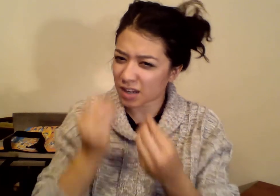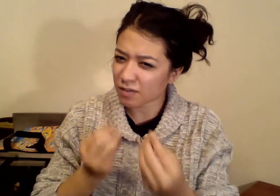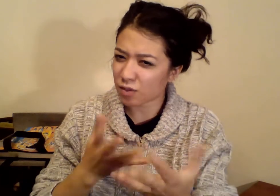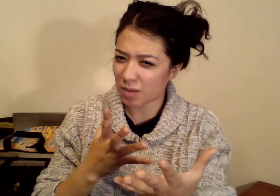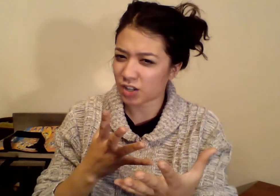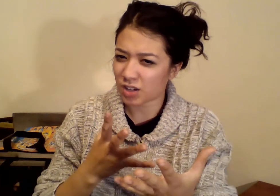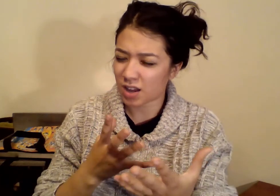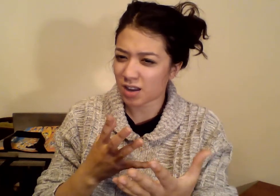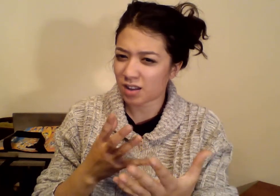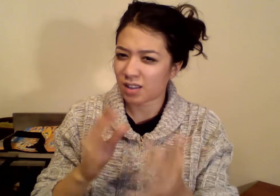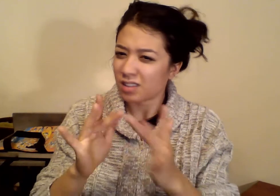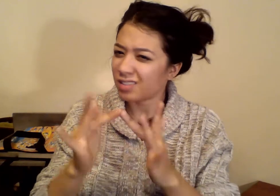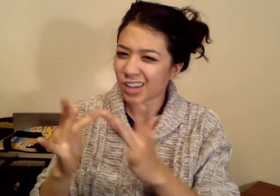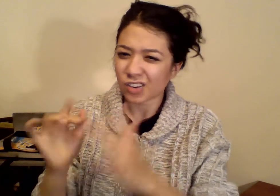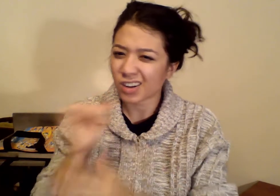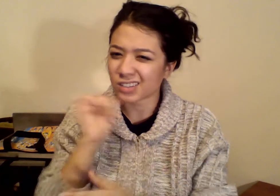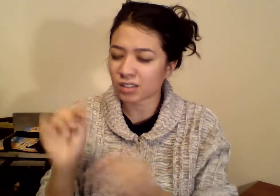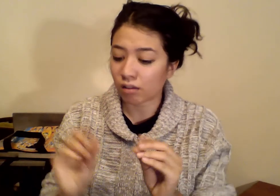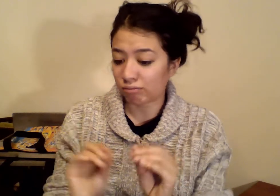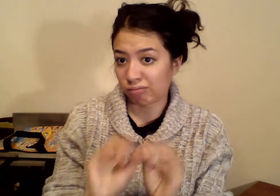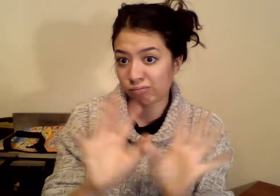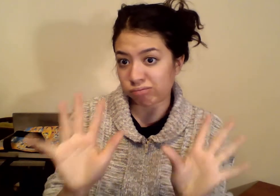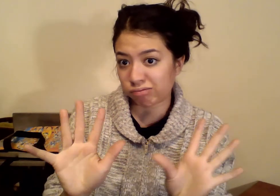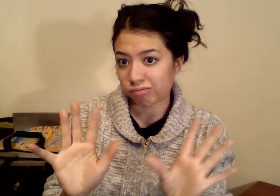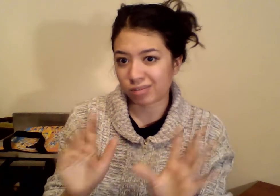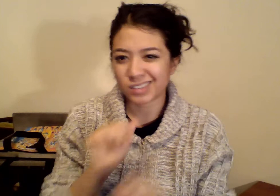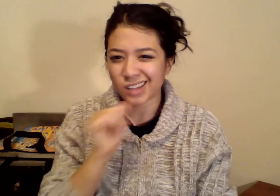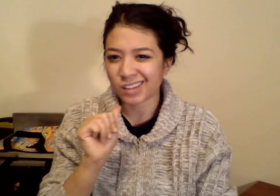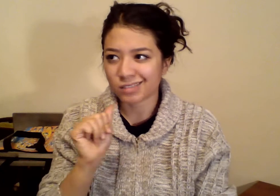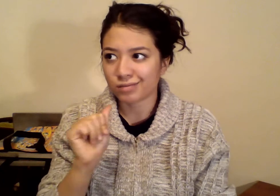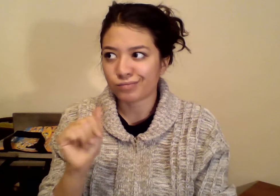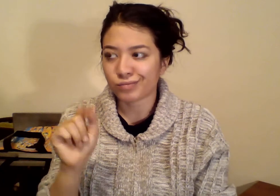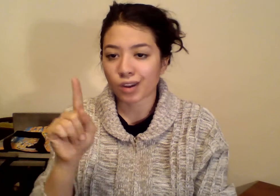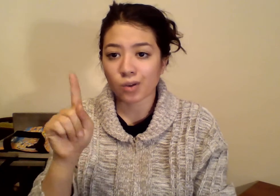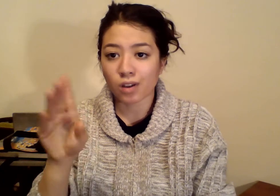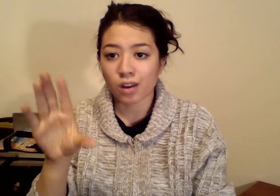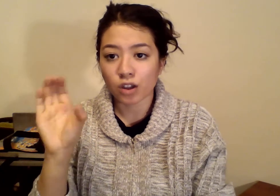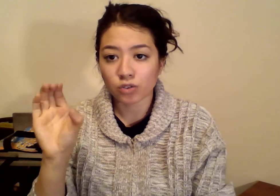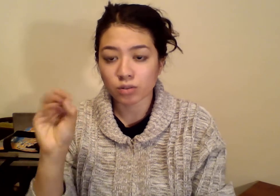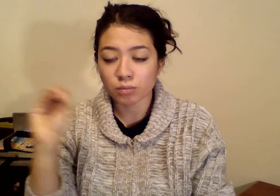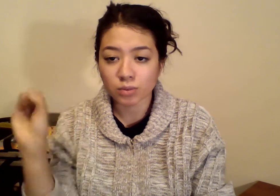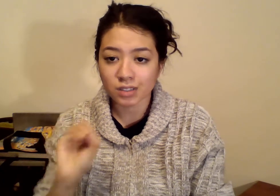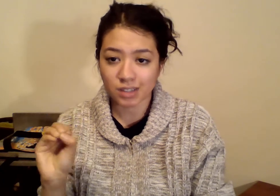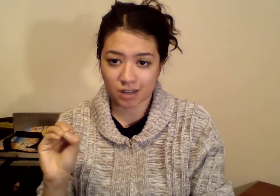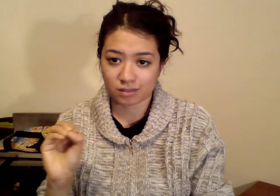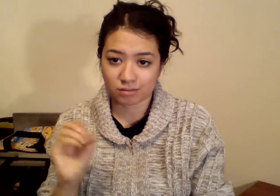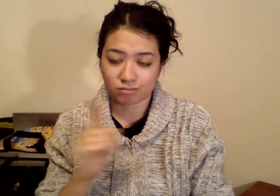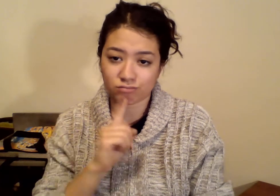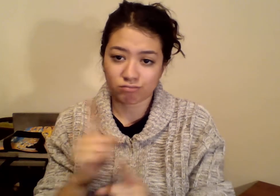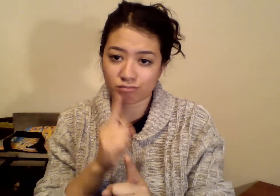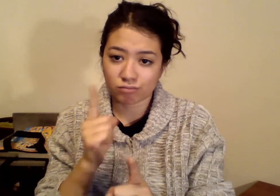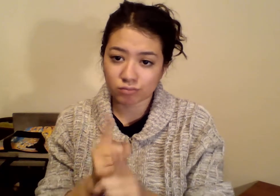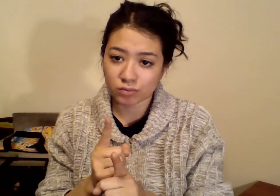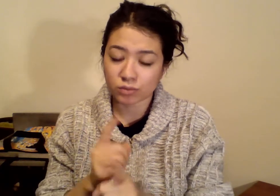about, other than textbook authors. So that being said, I send them off to the library and I ask them to